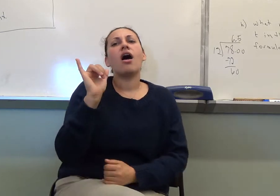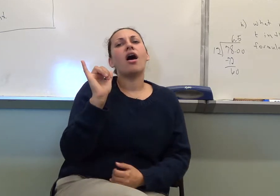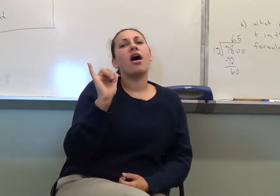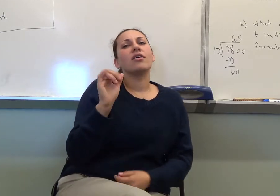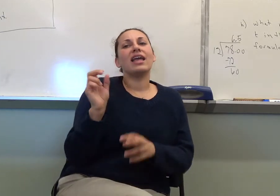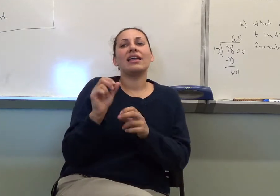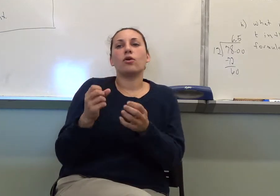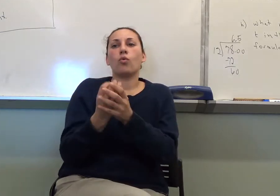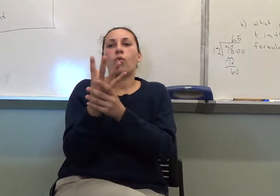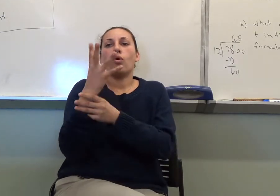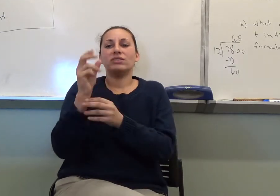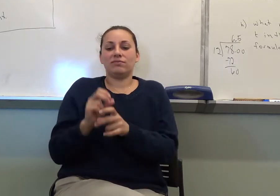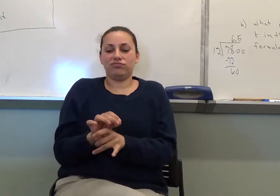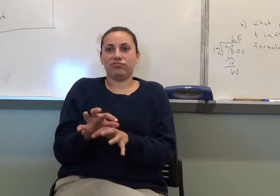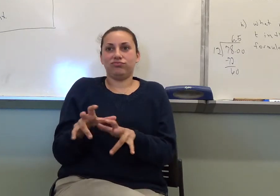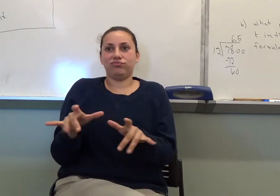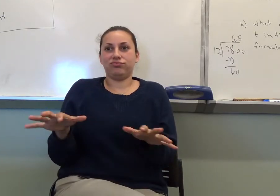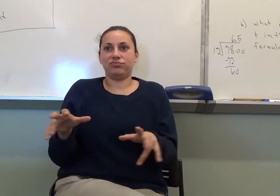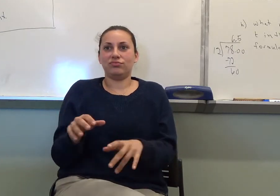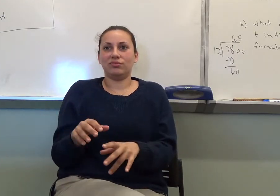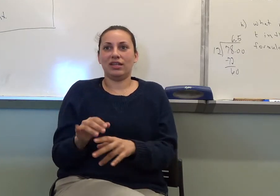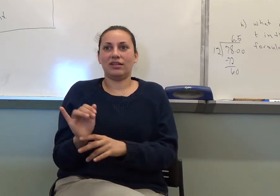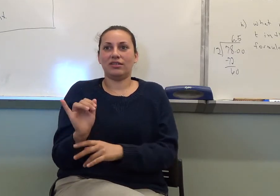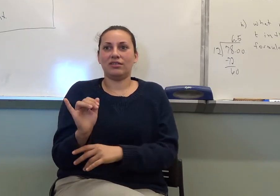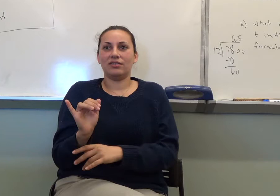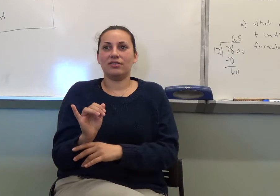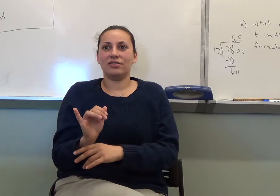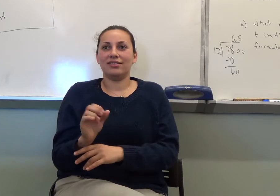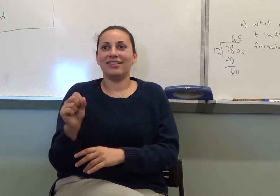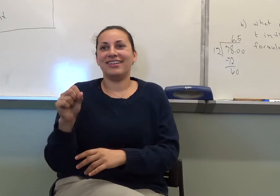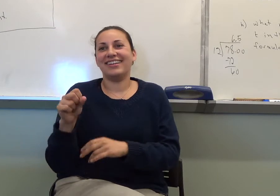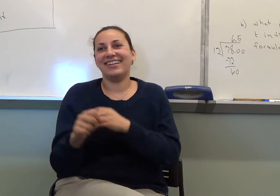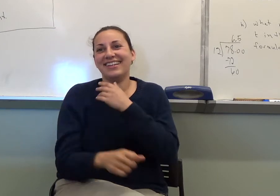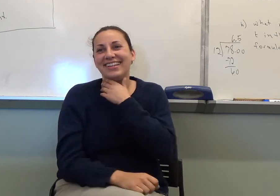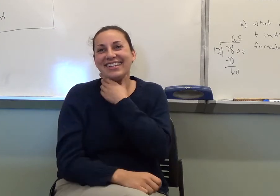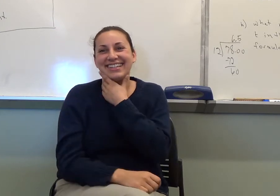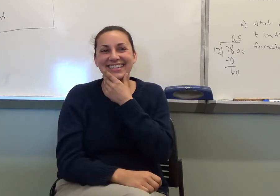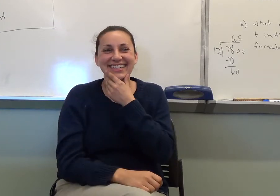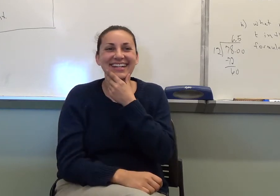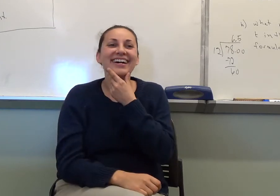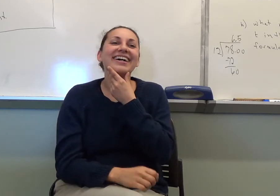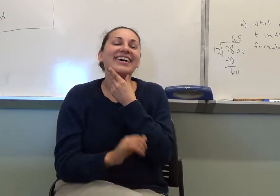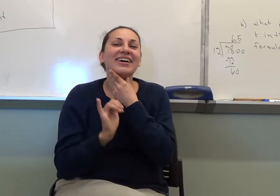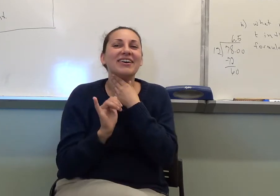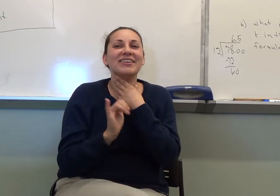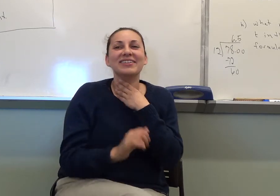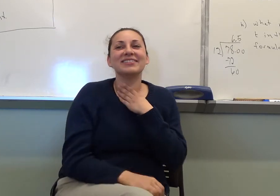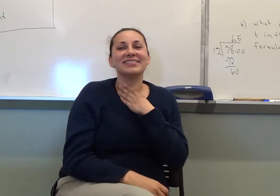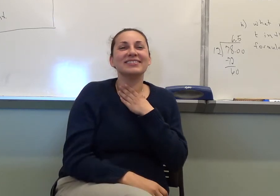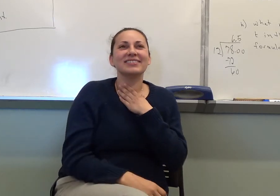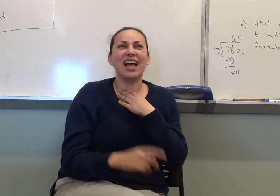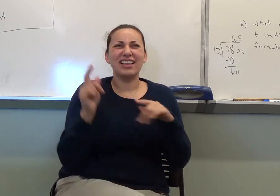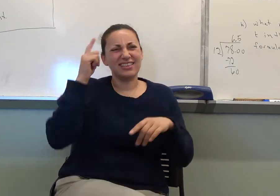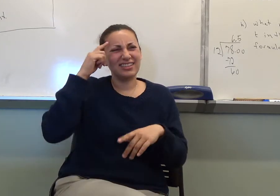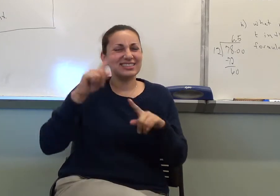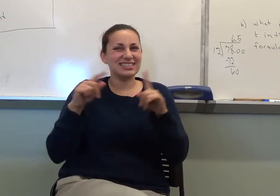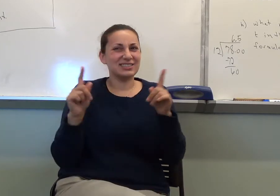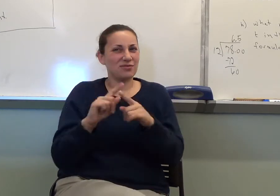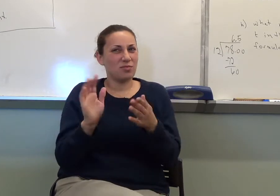convince yourself that this works, because as you go through this, what's changing are this, at the end